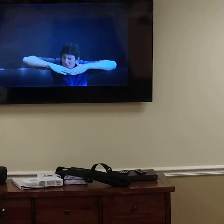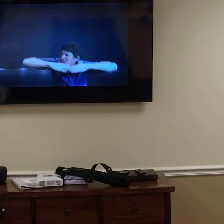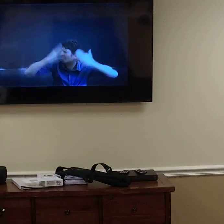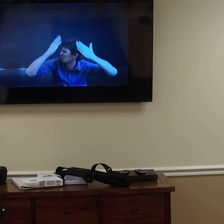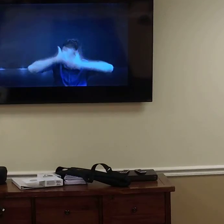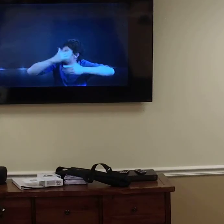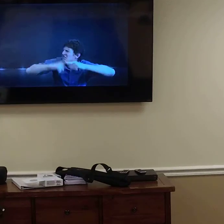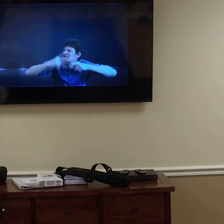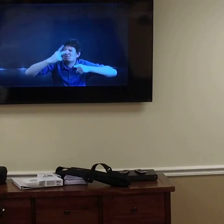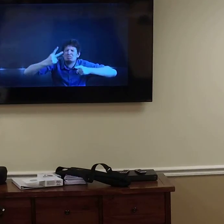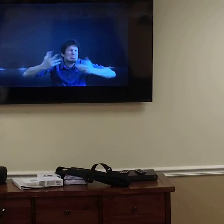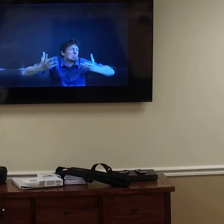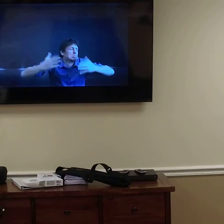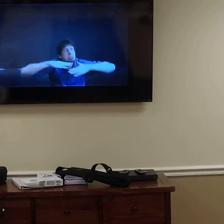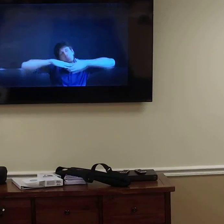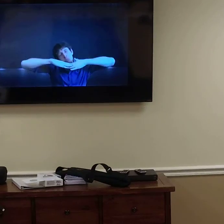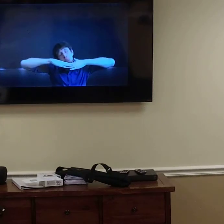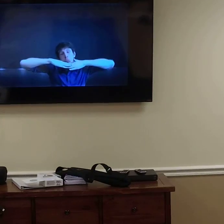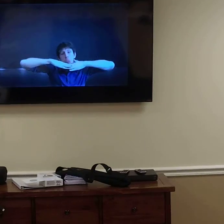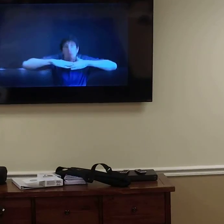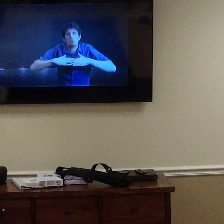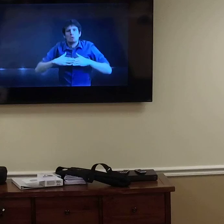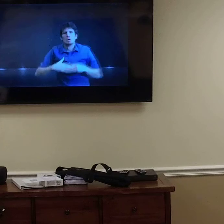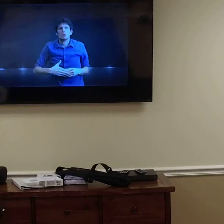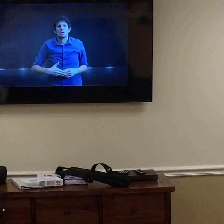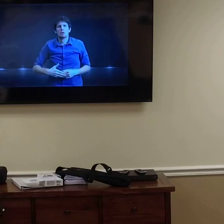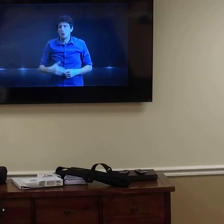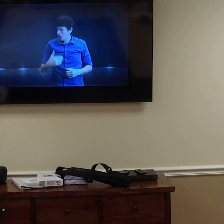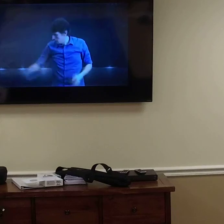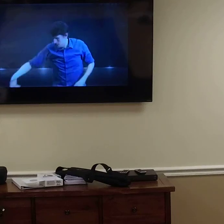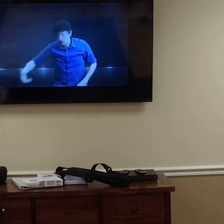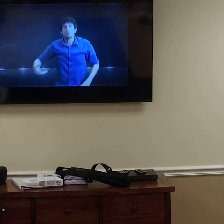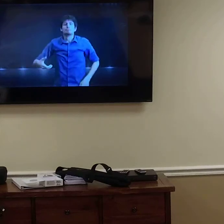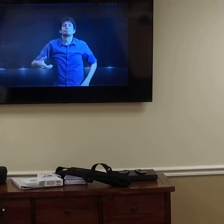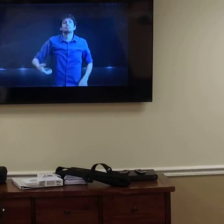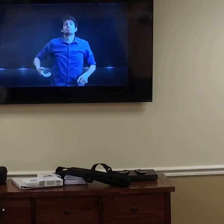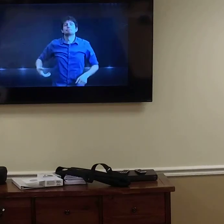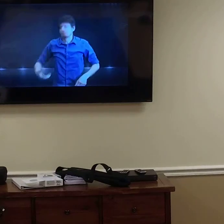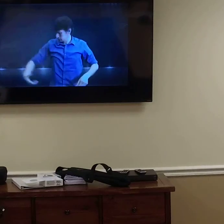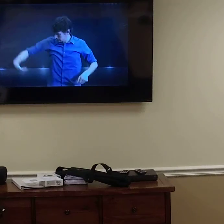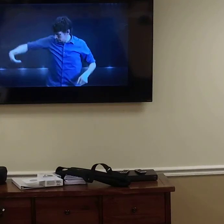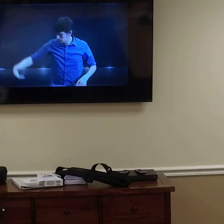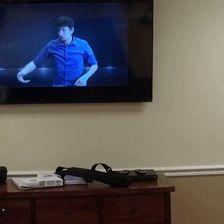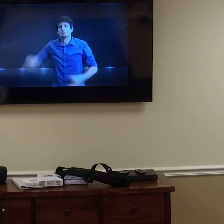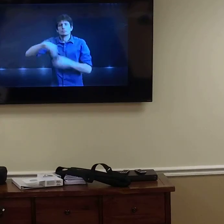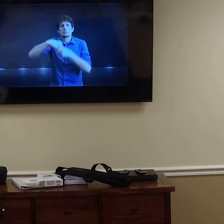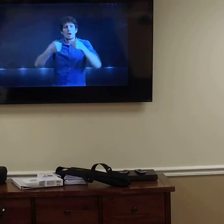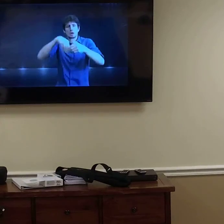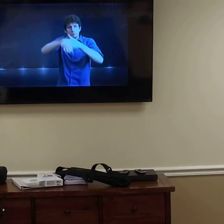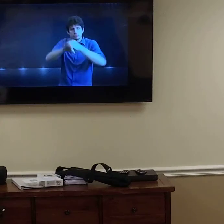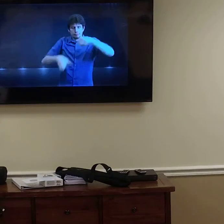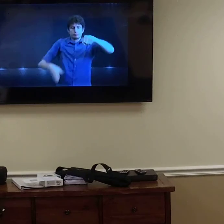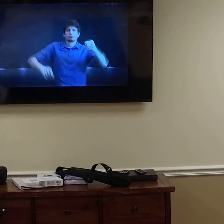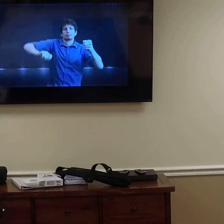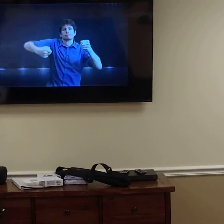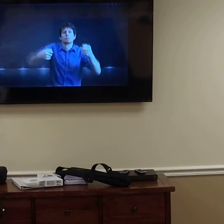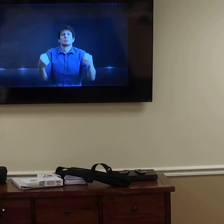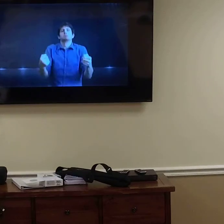And it gets closed. He's saying, it's dark, I can't see anything. Oh well. So the farmer picks up the carton of eggs, gets in his